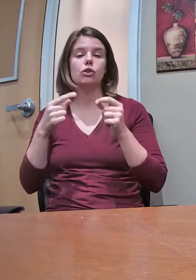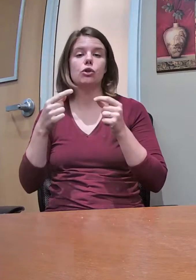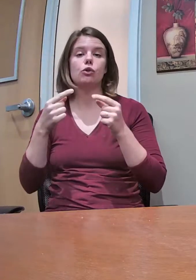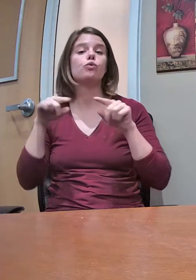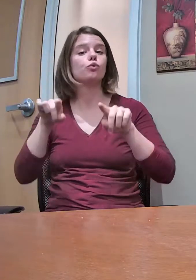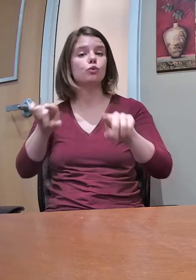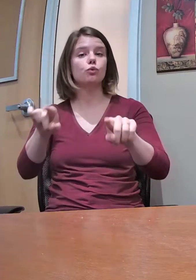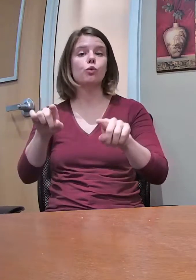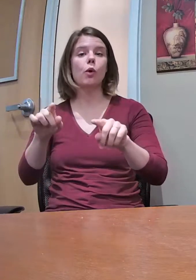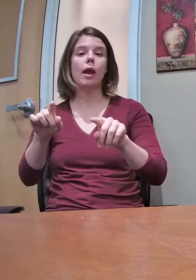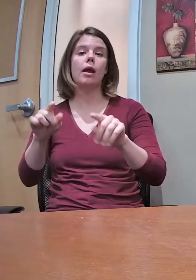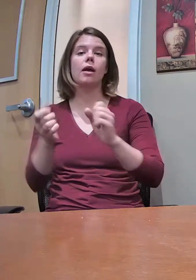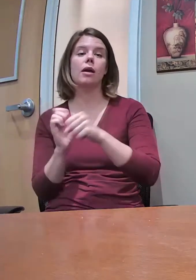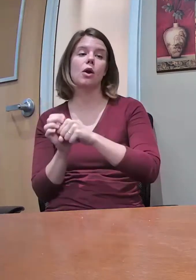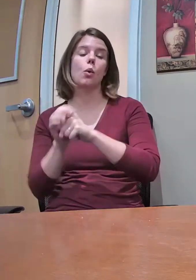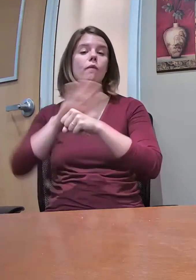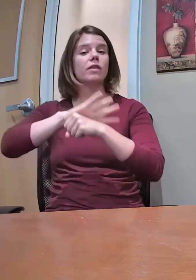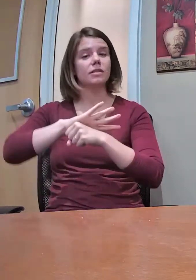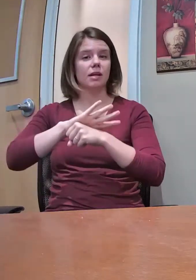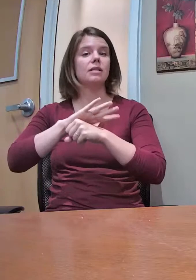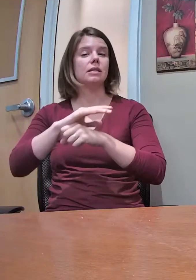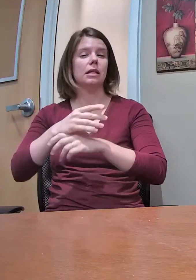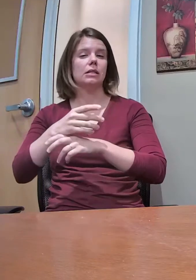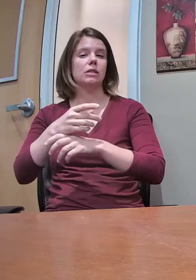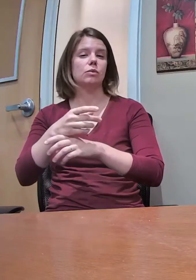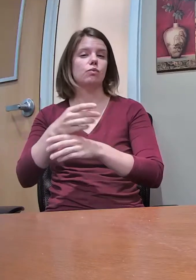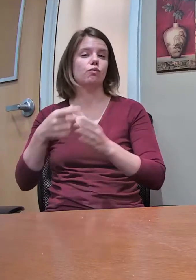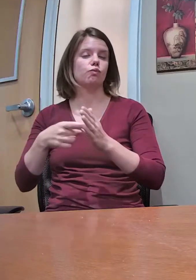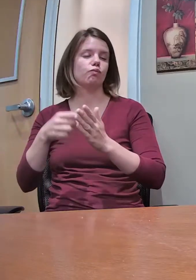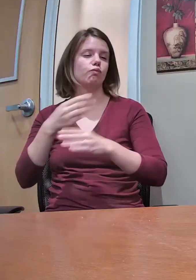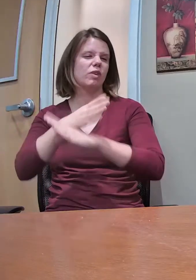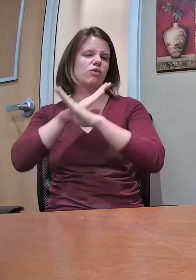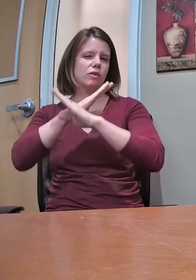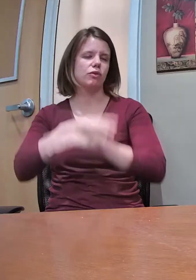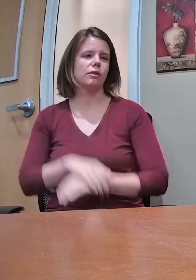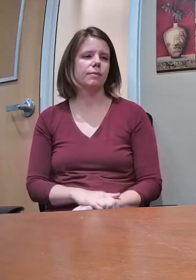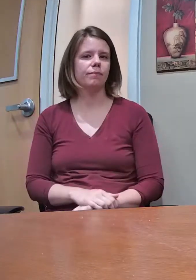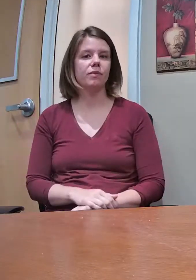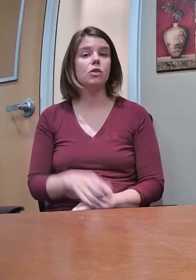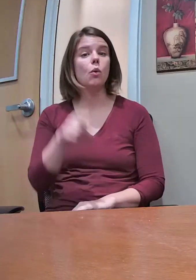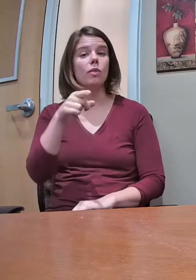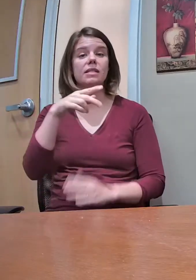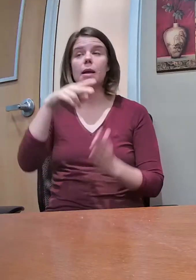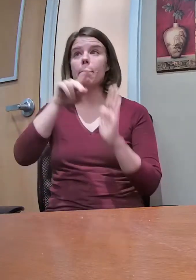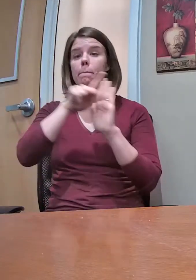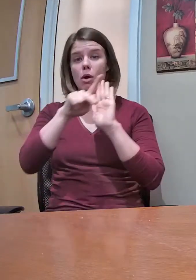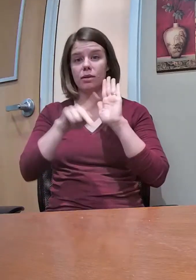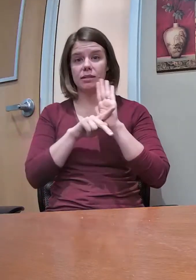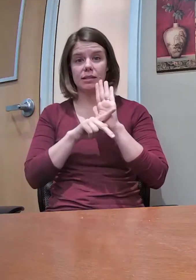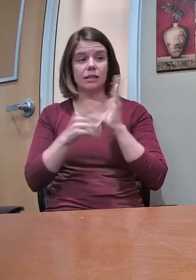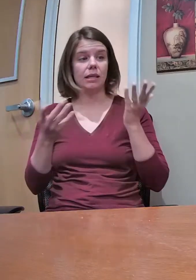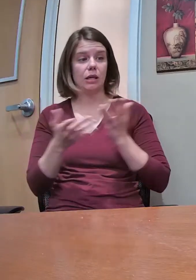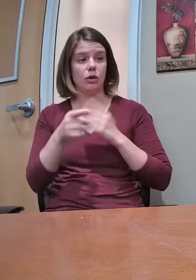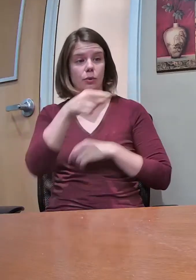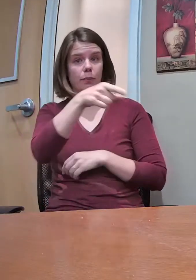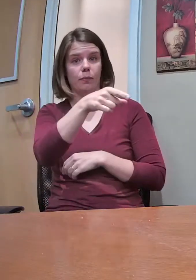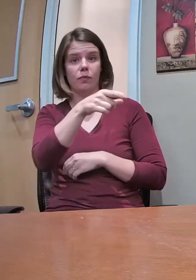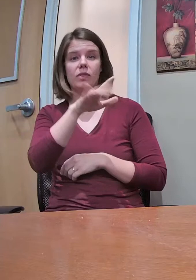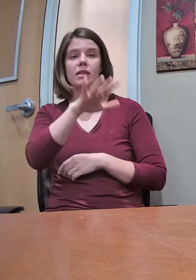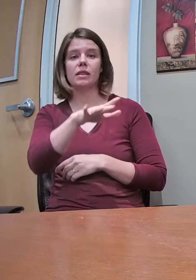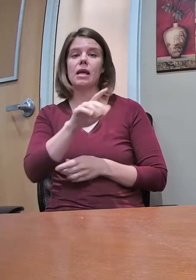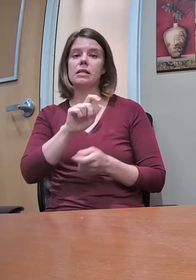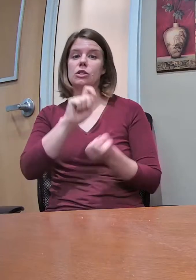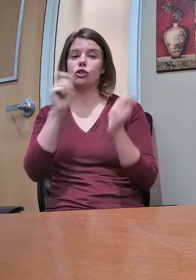later today. This comes into this new policy, this revised policy, comes into, the revisions come